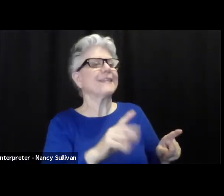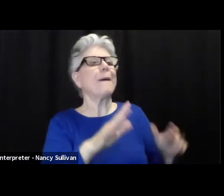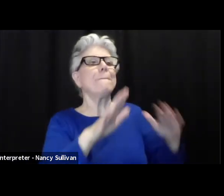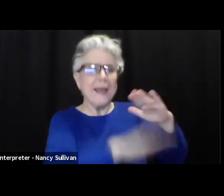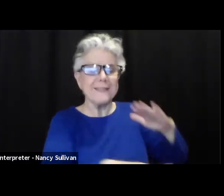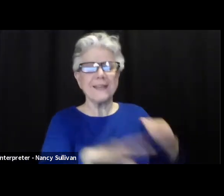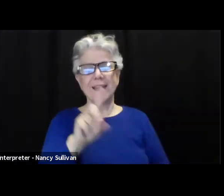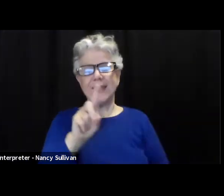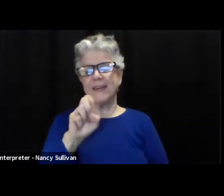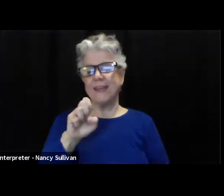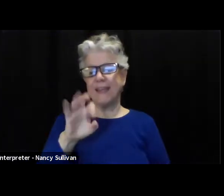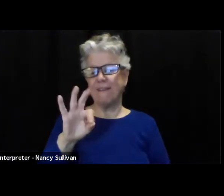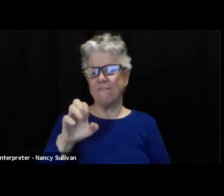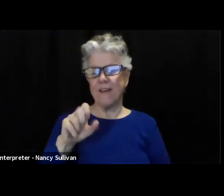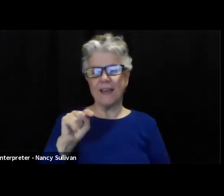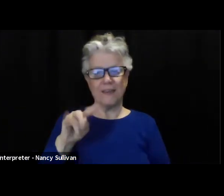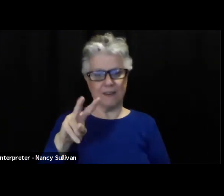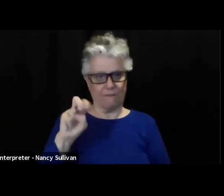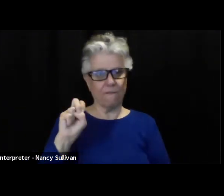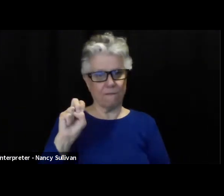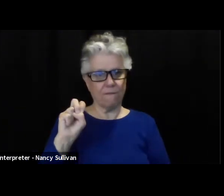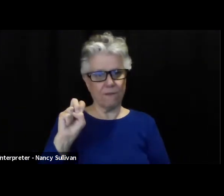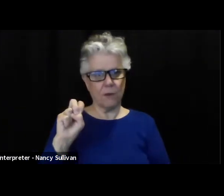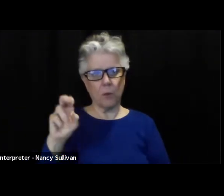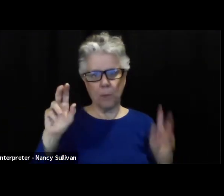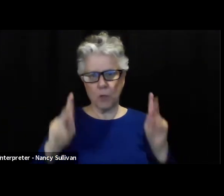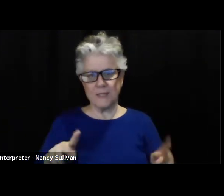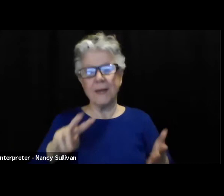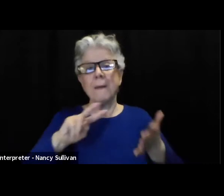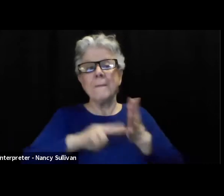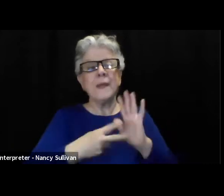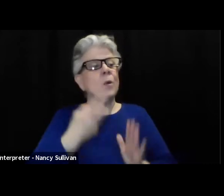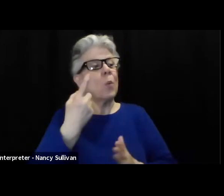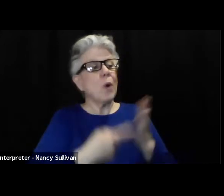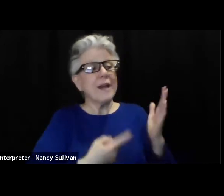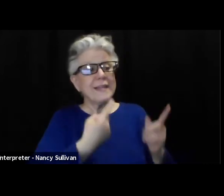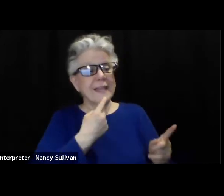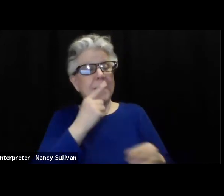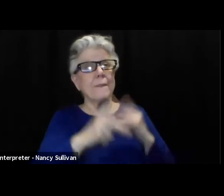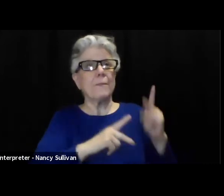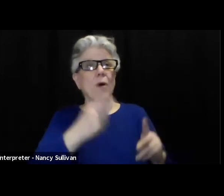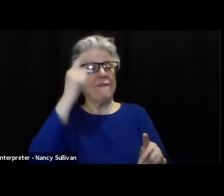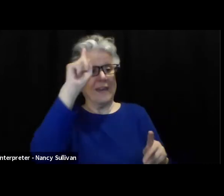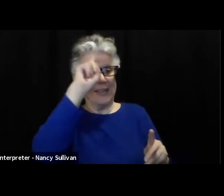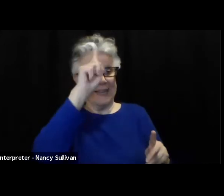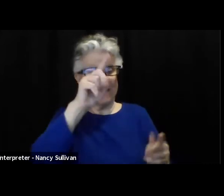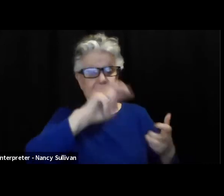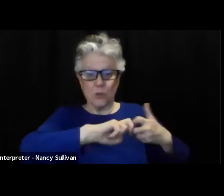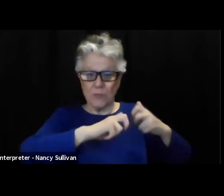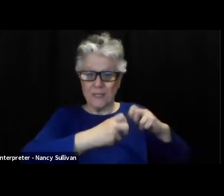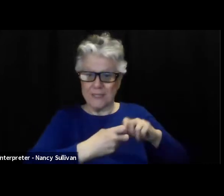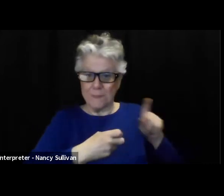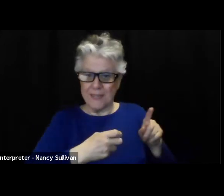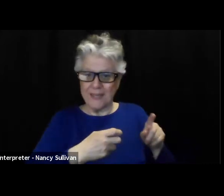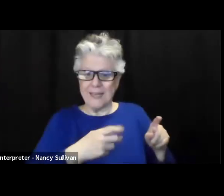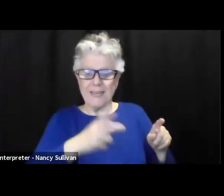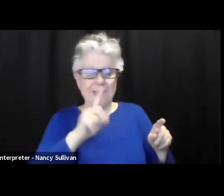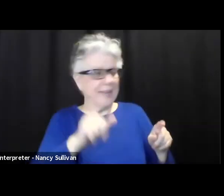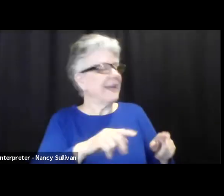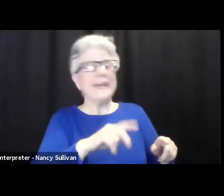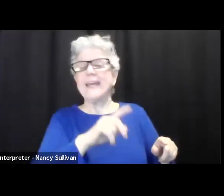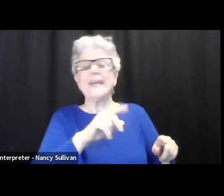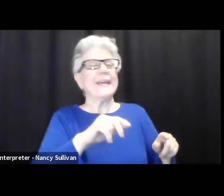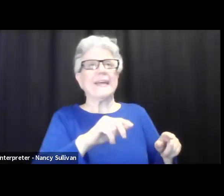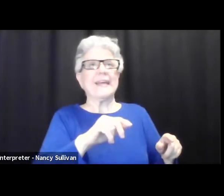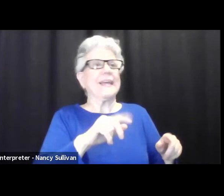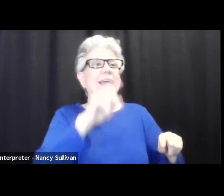being. At the most basic level, what Aristotle is saying about people who have an intellectual disability is irreconcilable